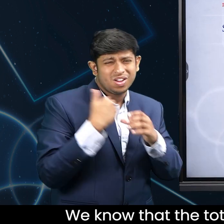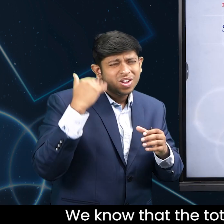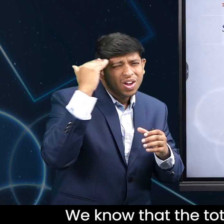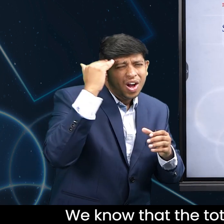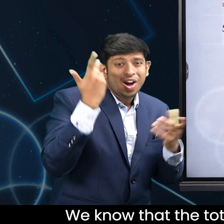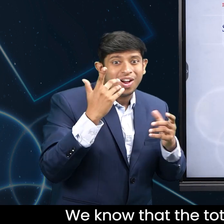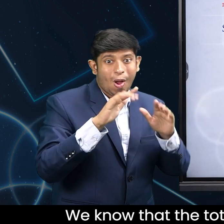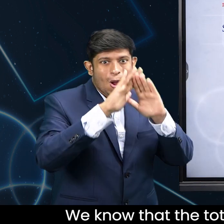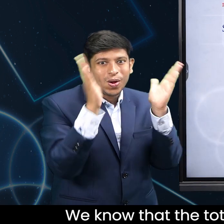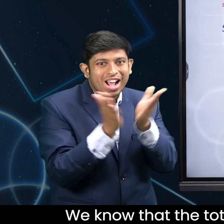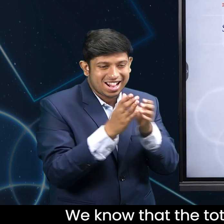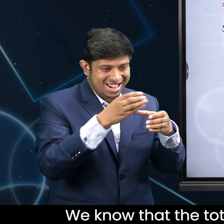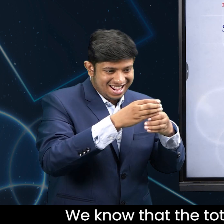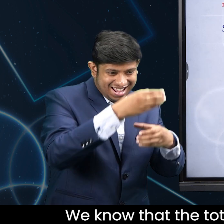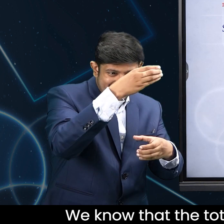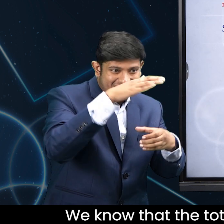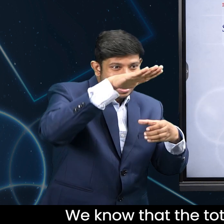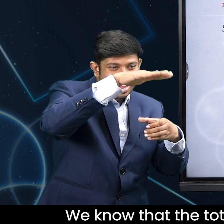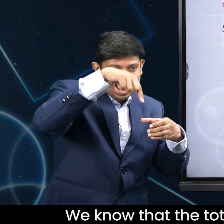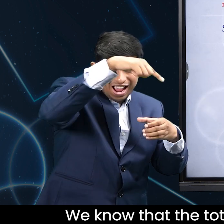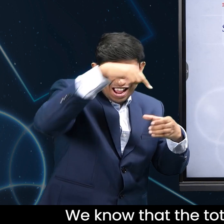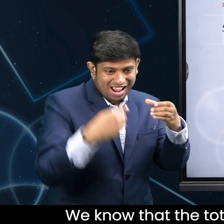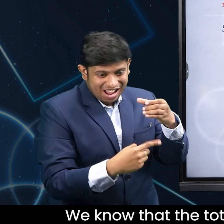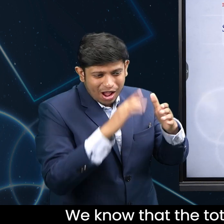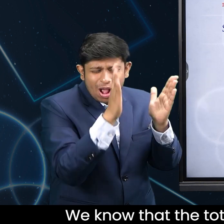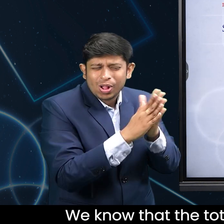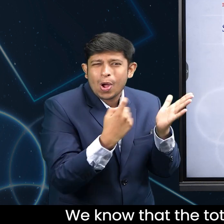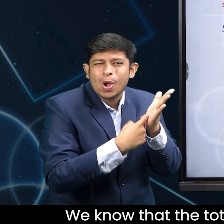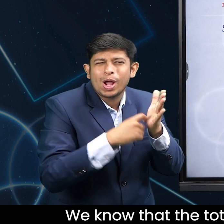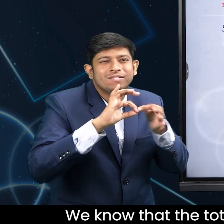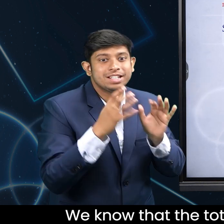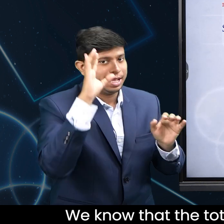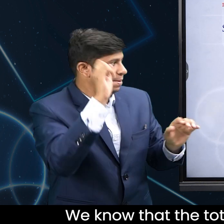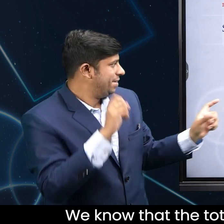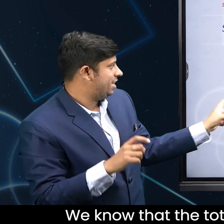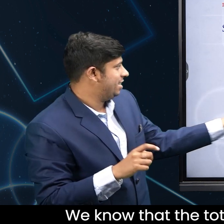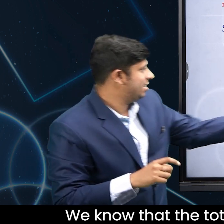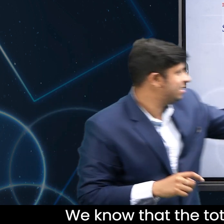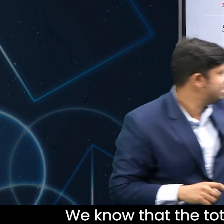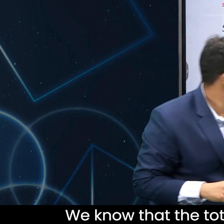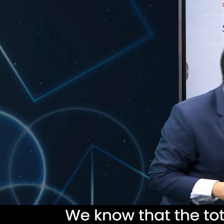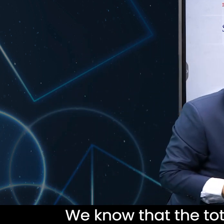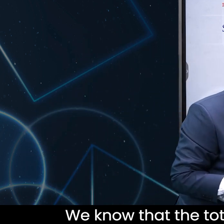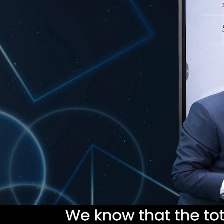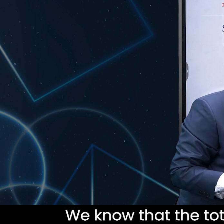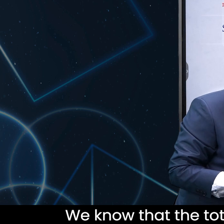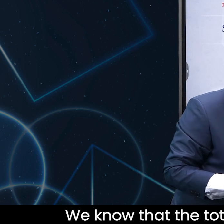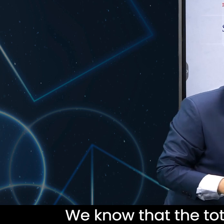We know that the total surface area of the cylinder is equal to 2 pi r into r plus h.